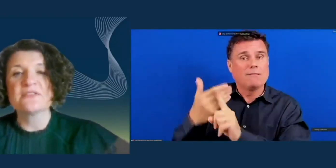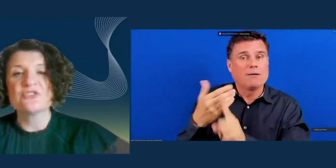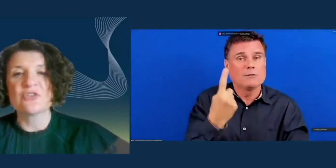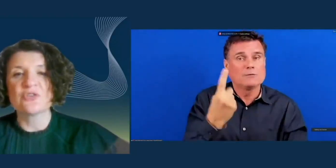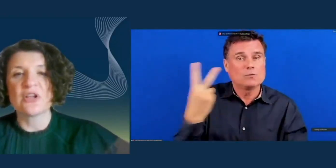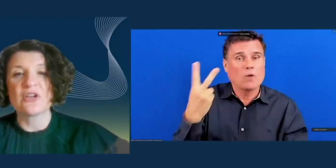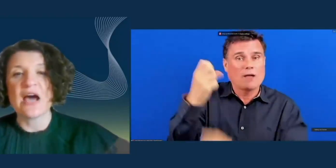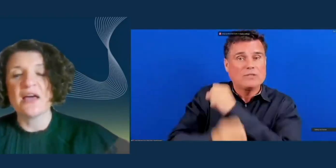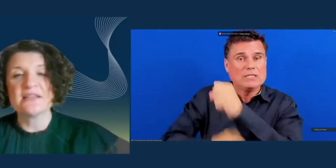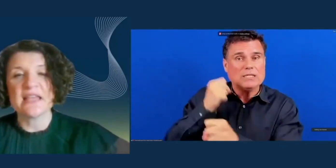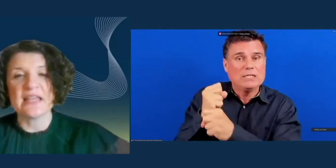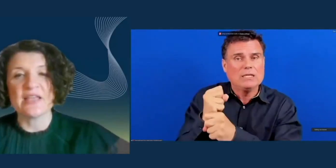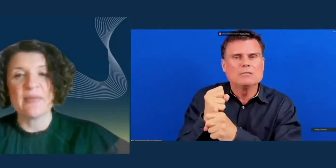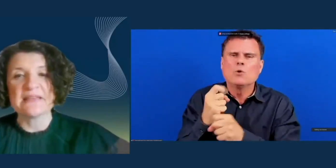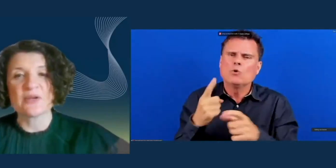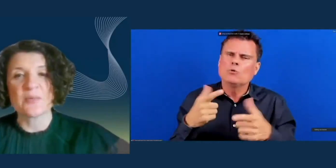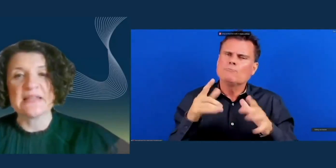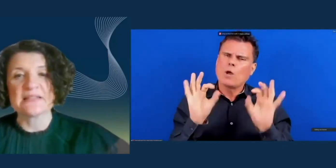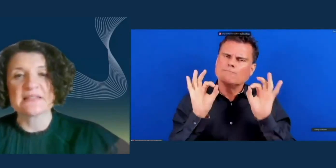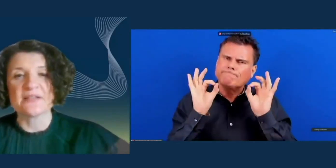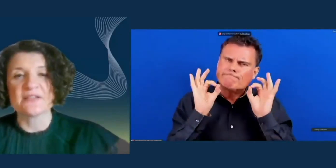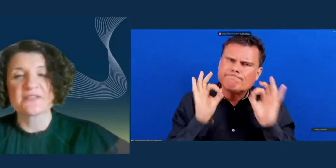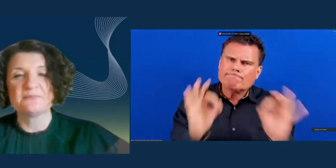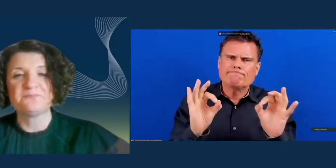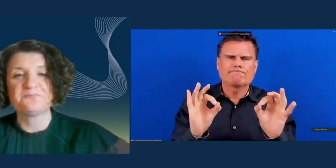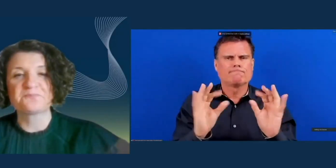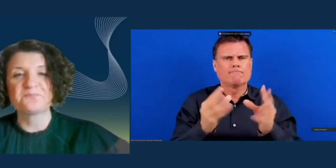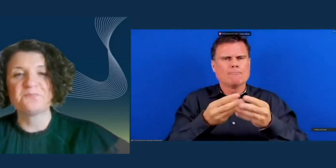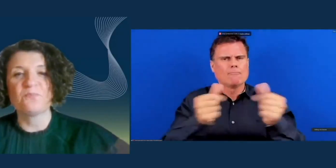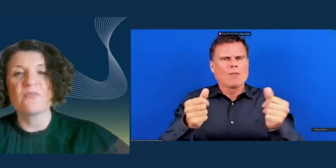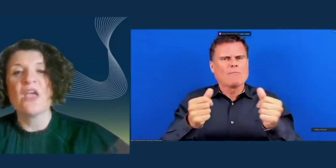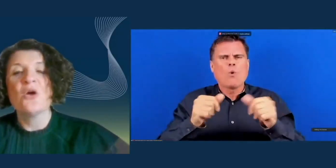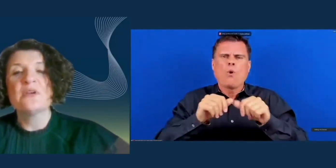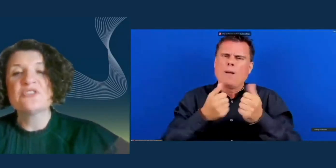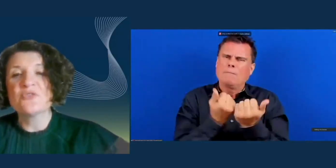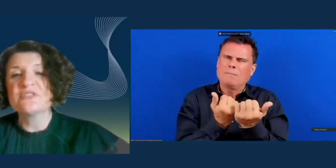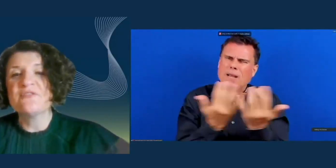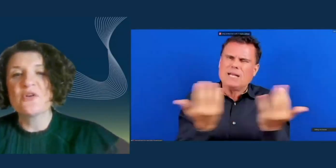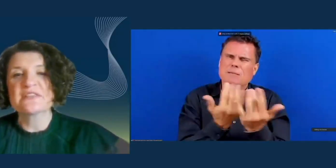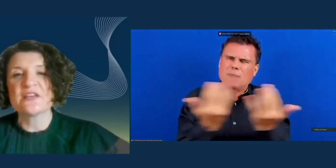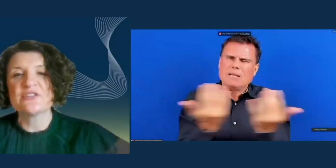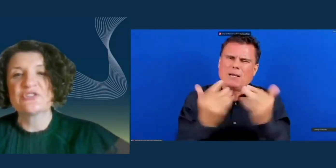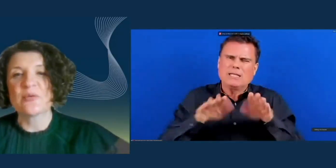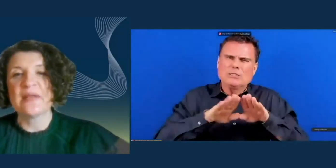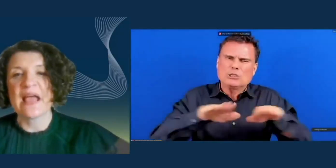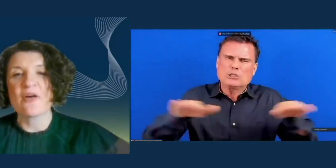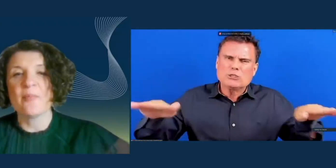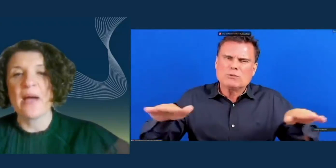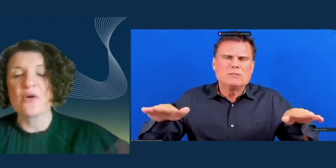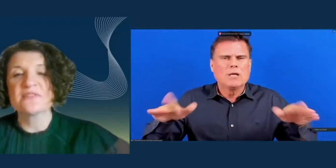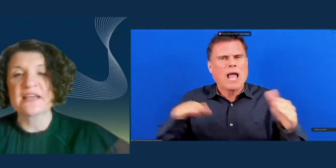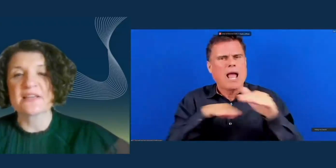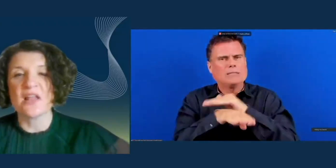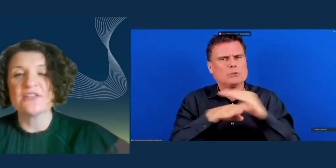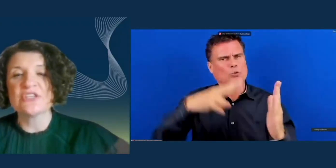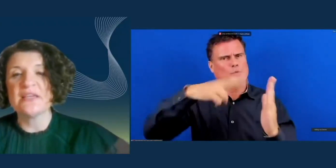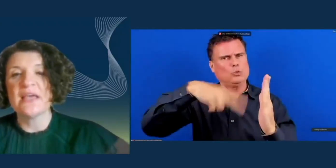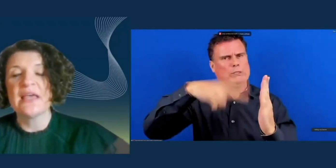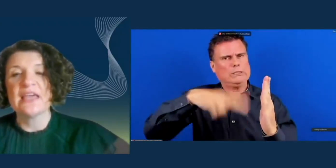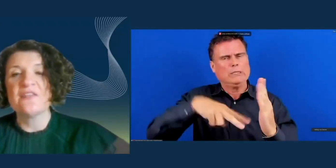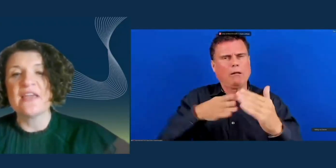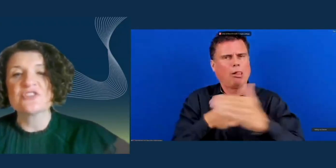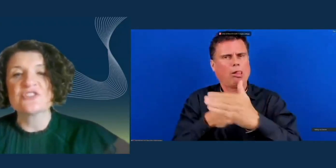millions of children are not attaining basic reading skills. We chose to focus on determining how the power of